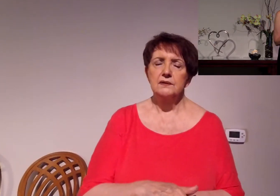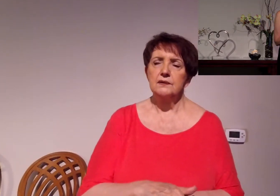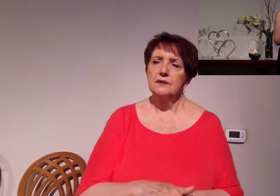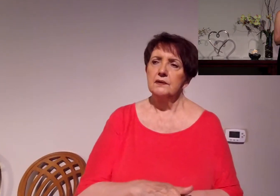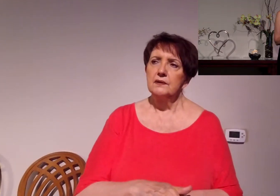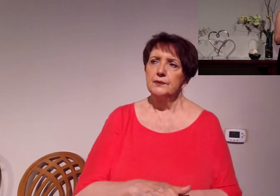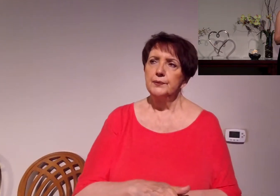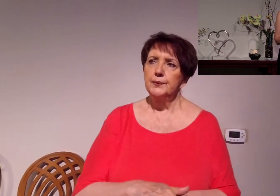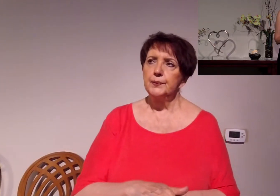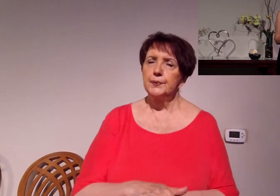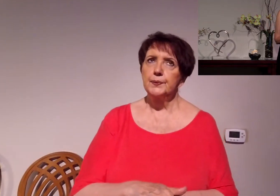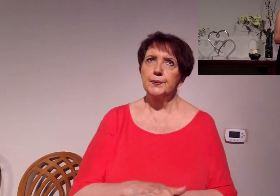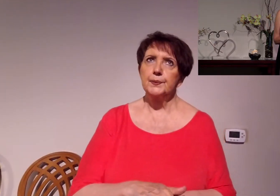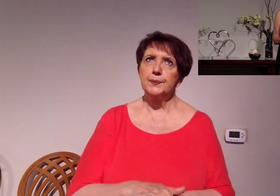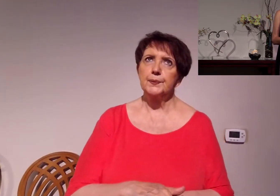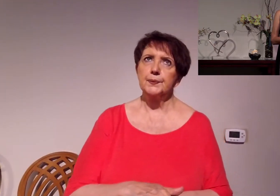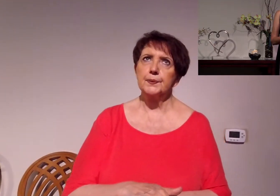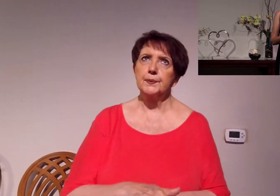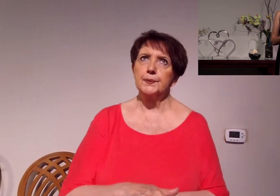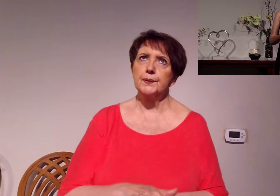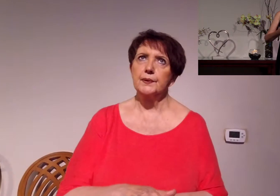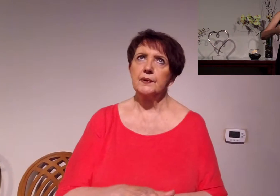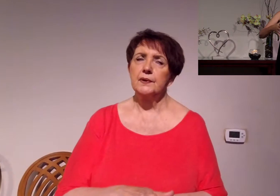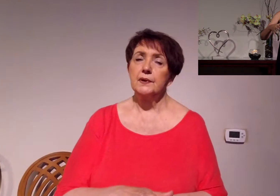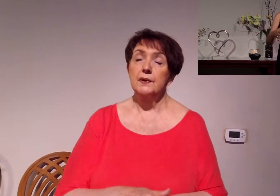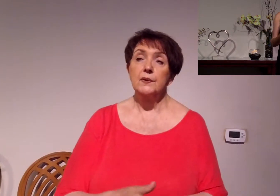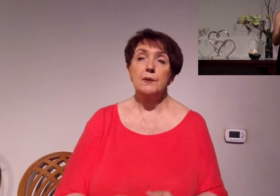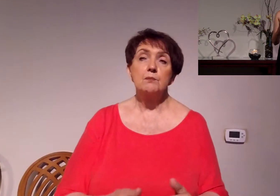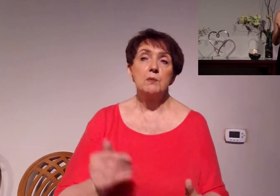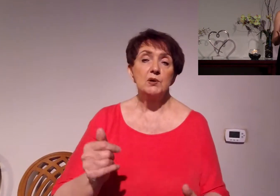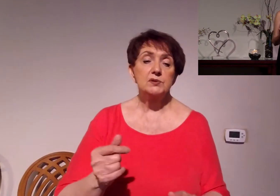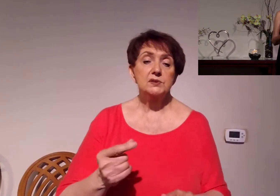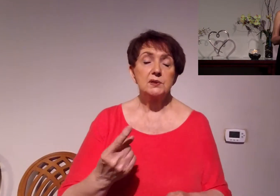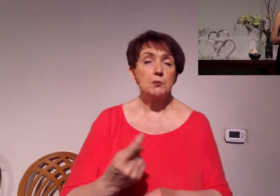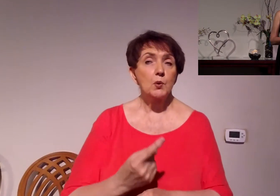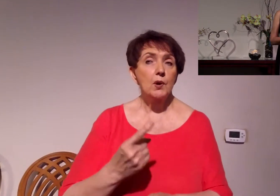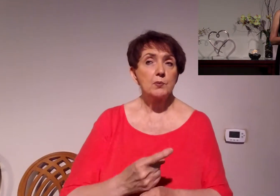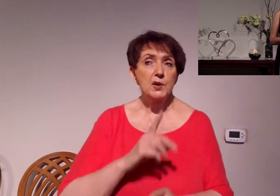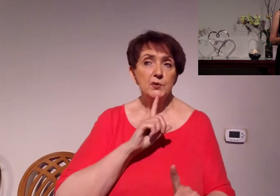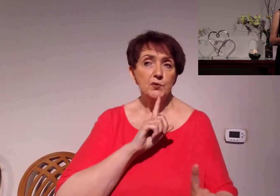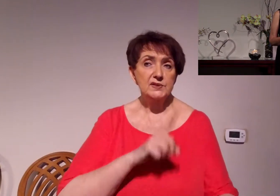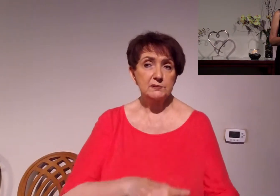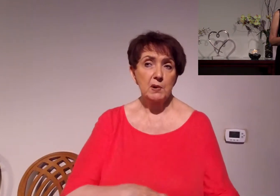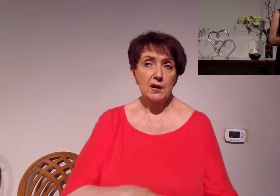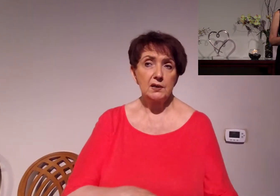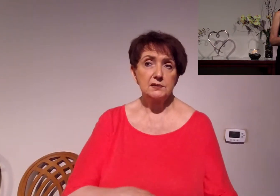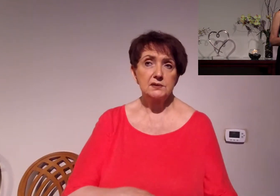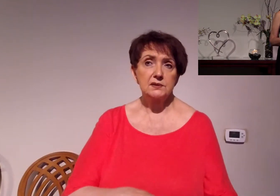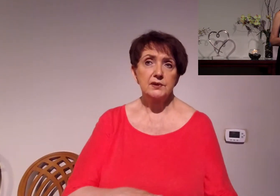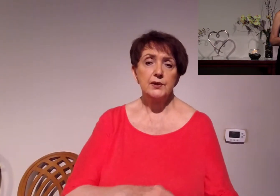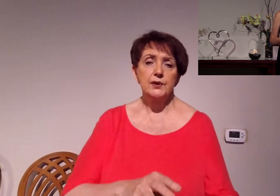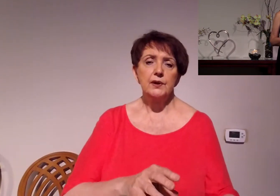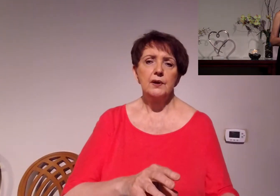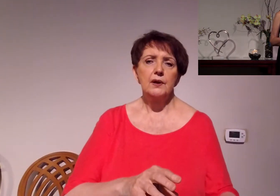what shall we say, the most appropriate response then is that we move into